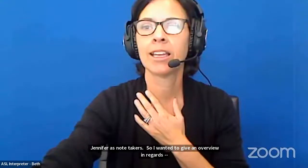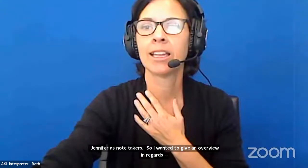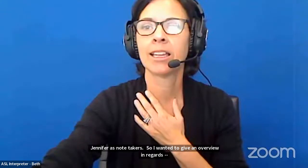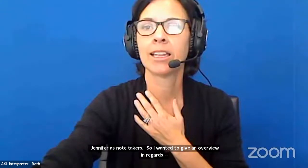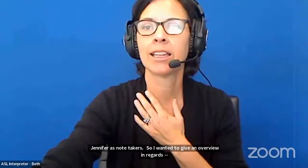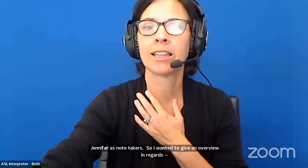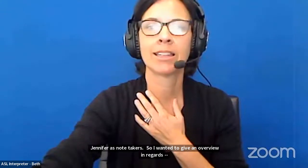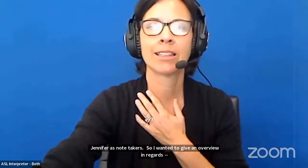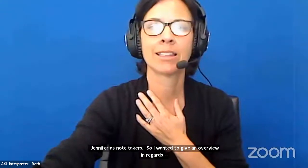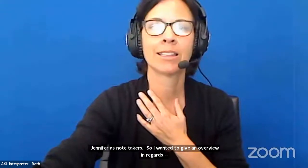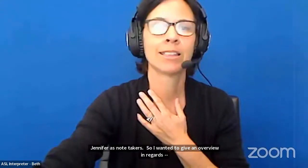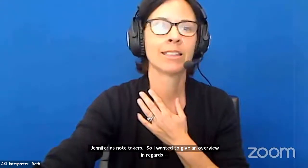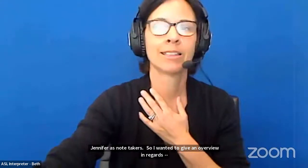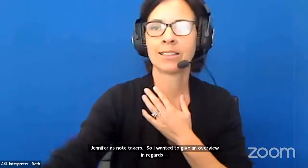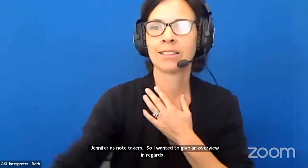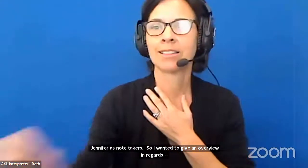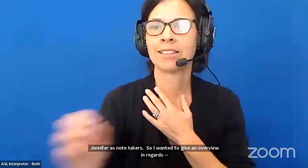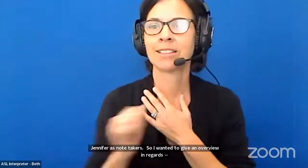Okay.